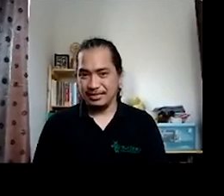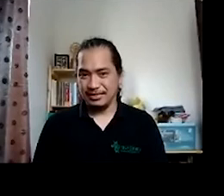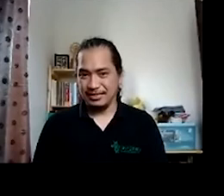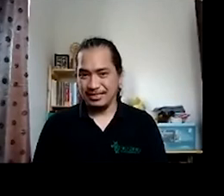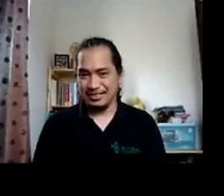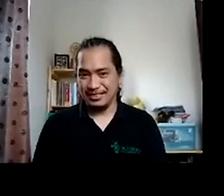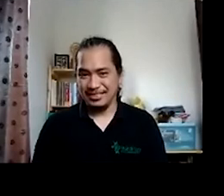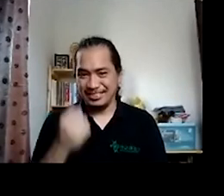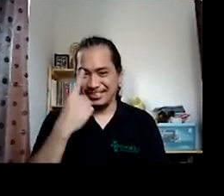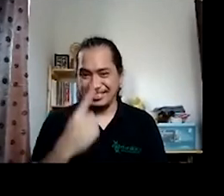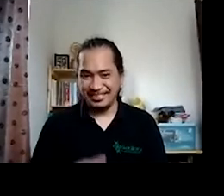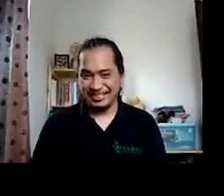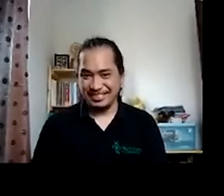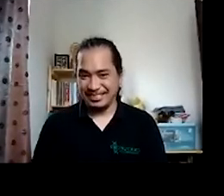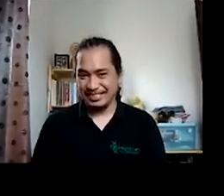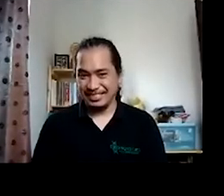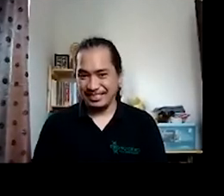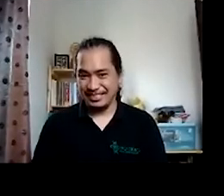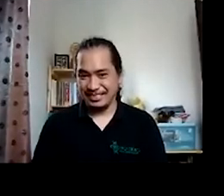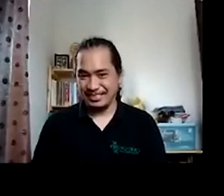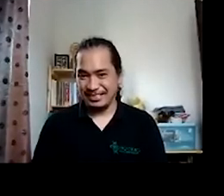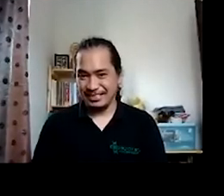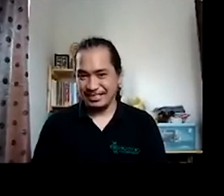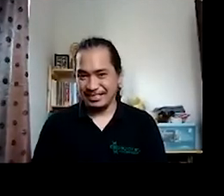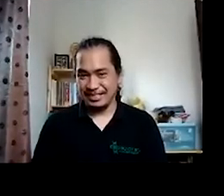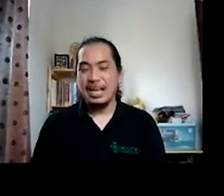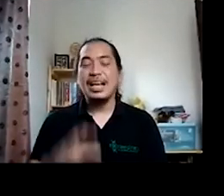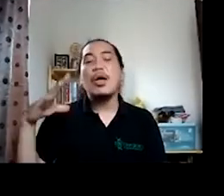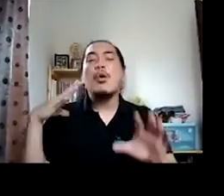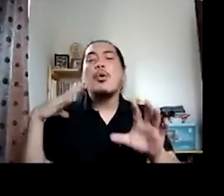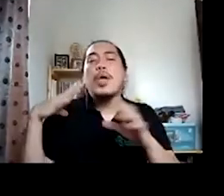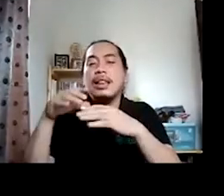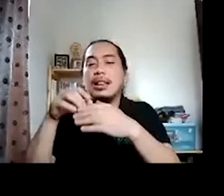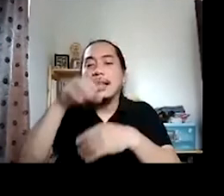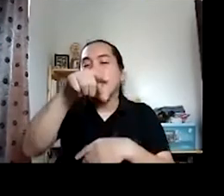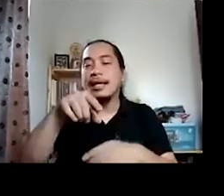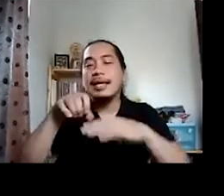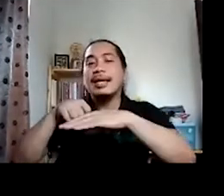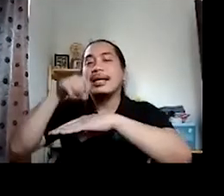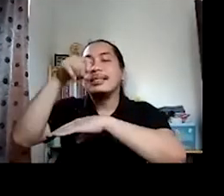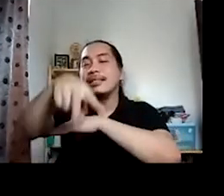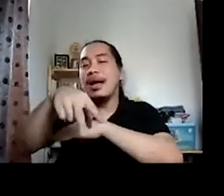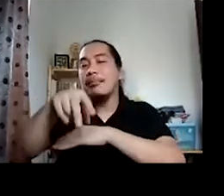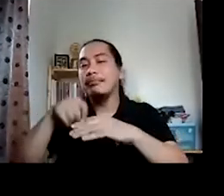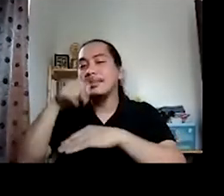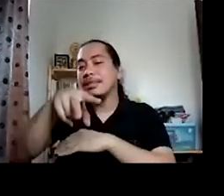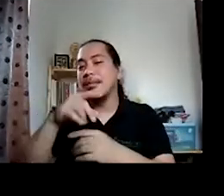the sign together is a predicate, right? For the embedded.